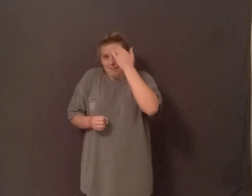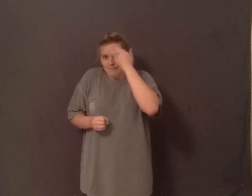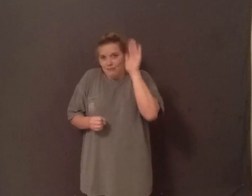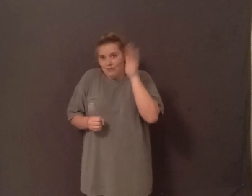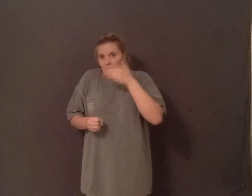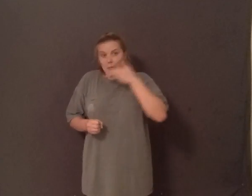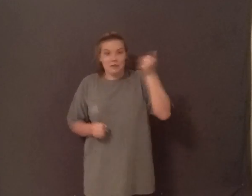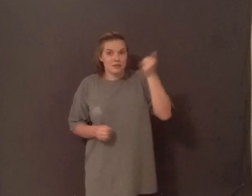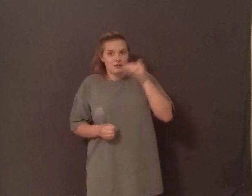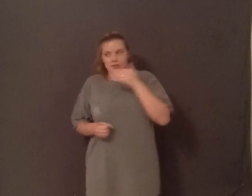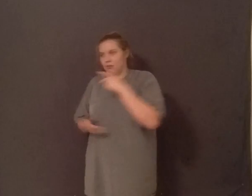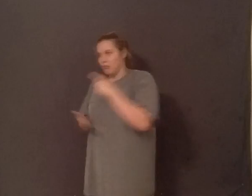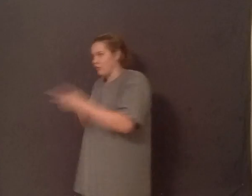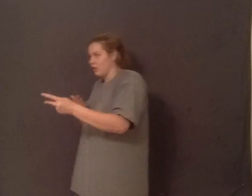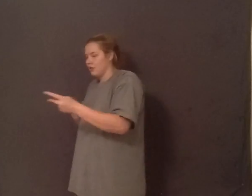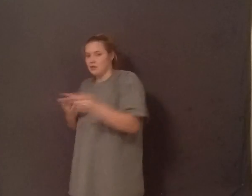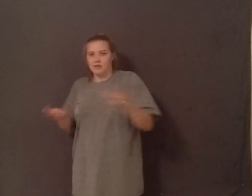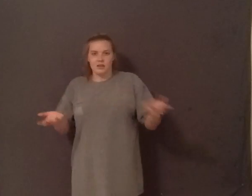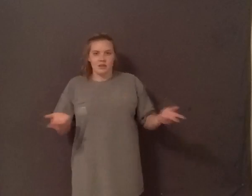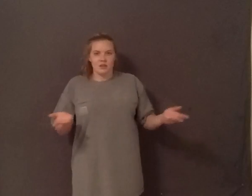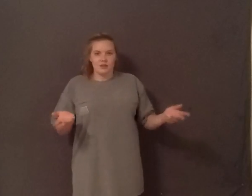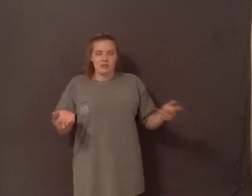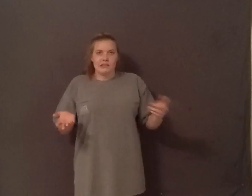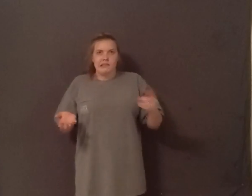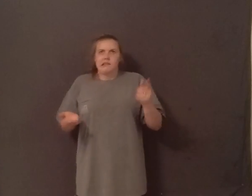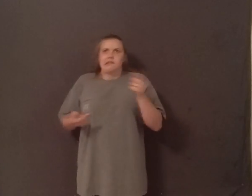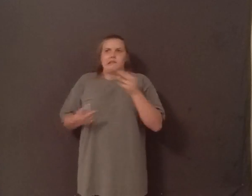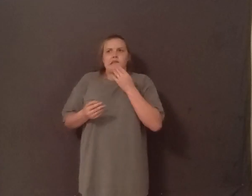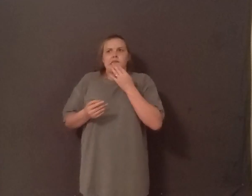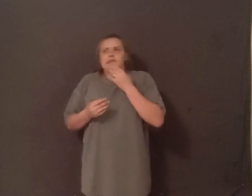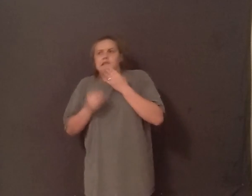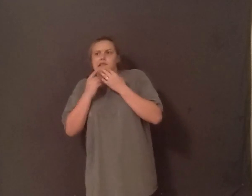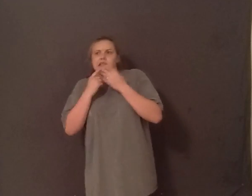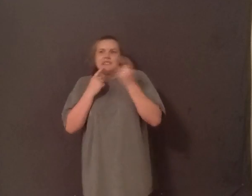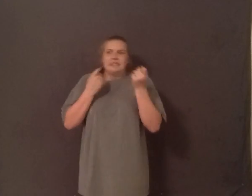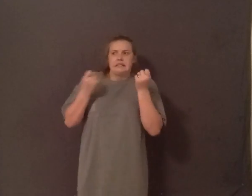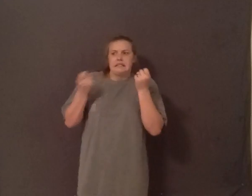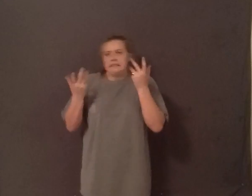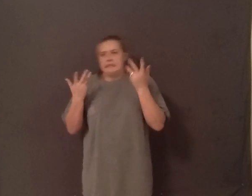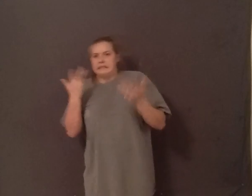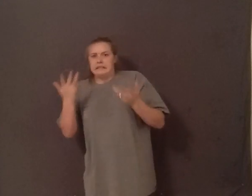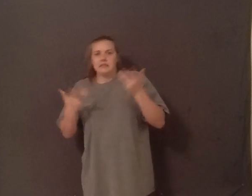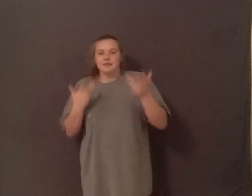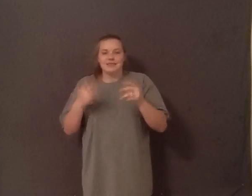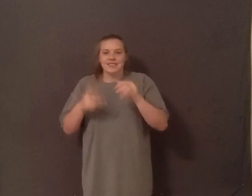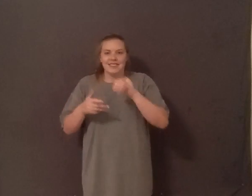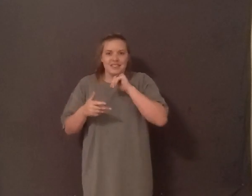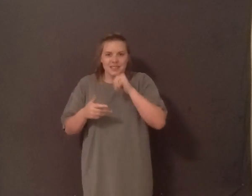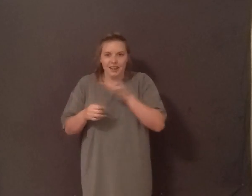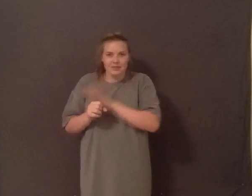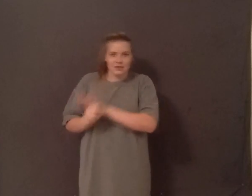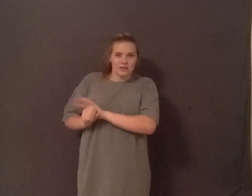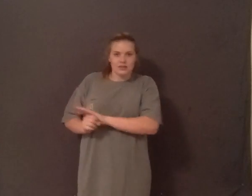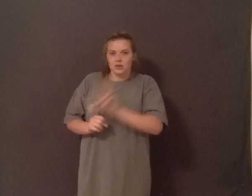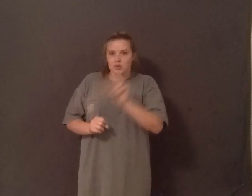don't know. Uncertainty doesn't create stress. Okay, because a lot of people think uncertainty creates stress. It doesn't.